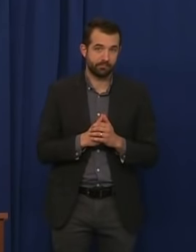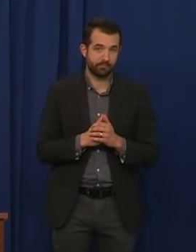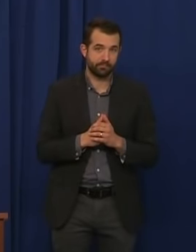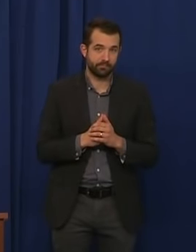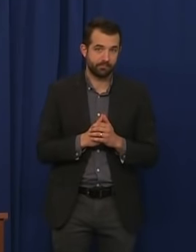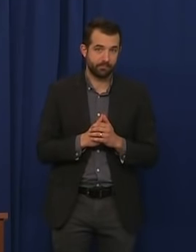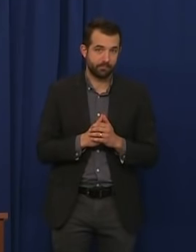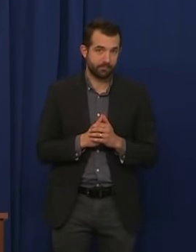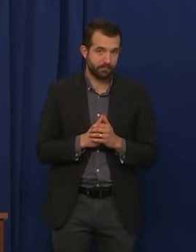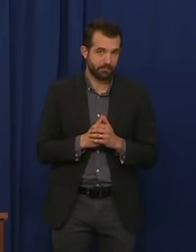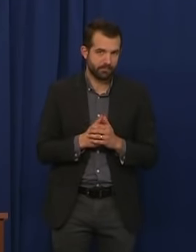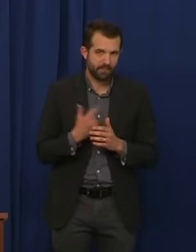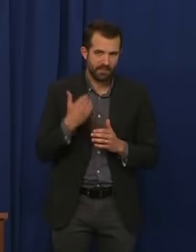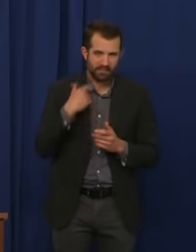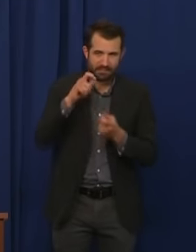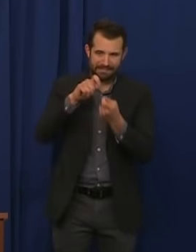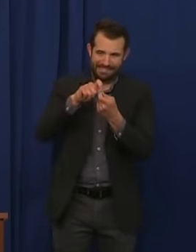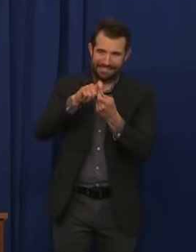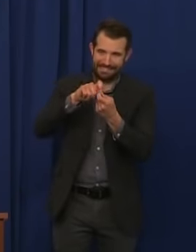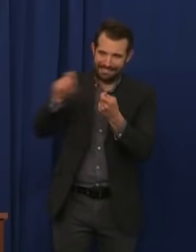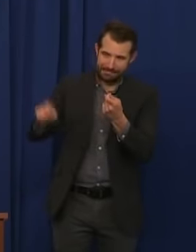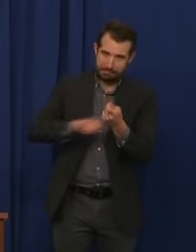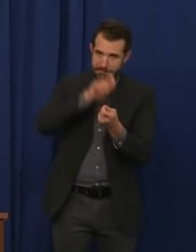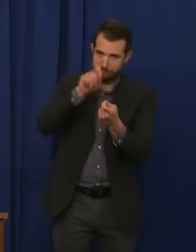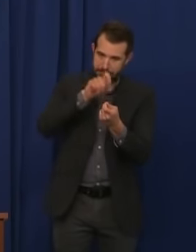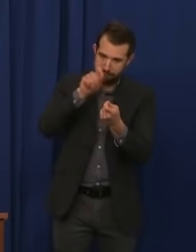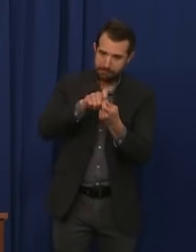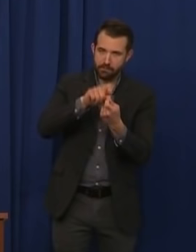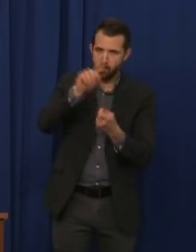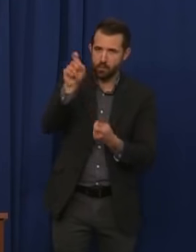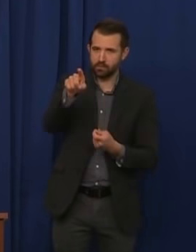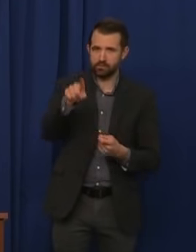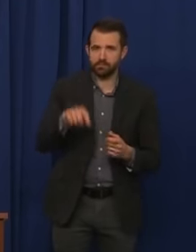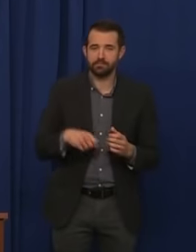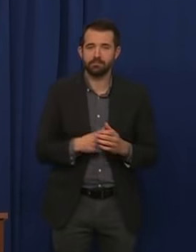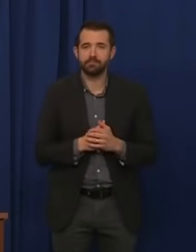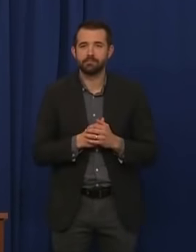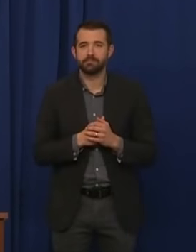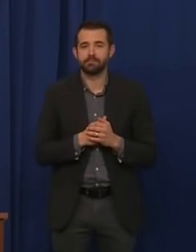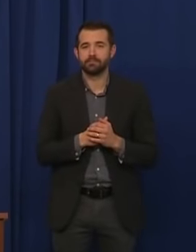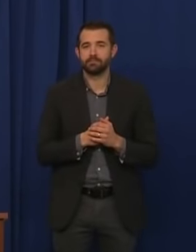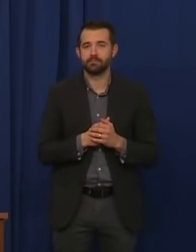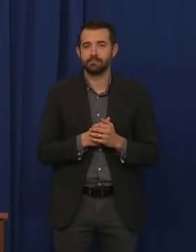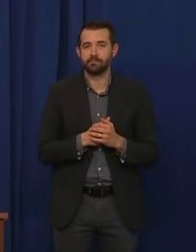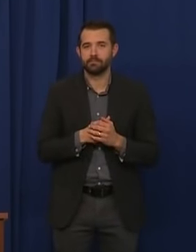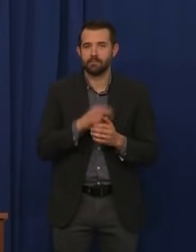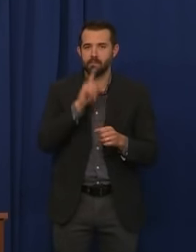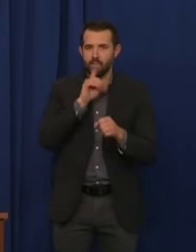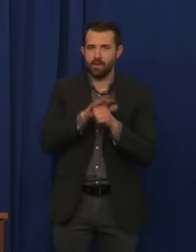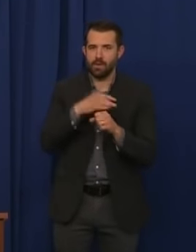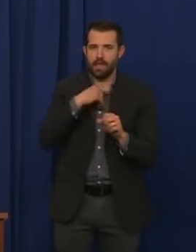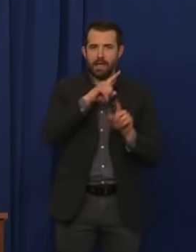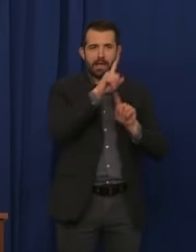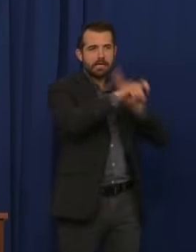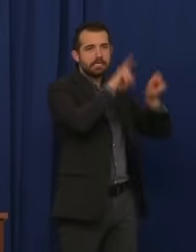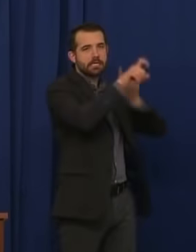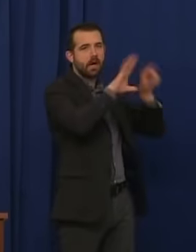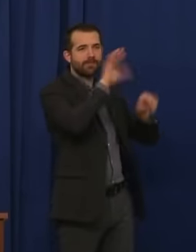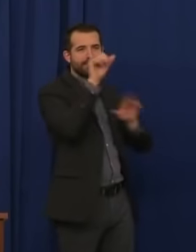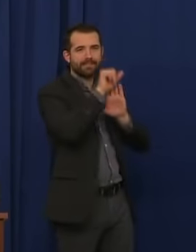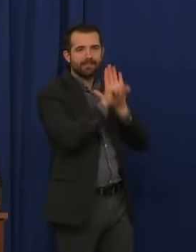I have a ultra-specific question that I assure you we are posing to all 50 states, and this is not just me being